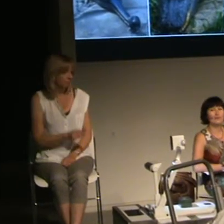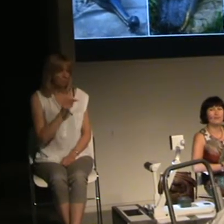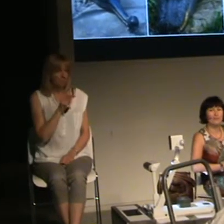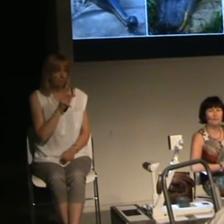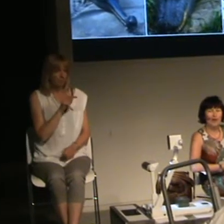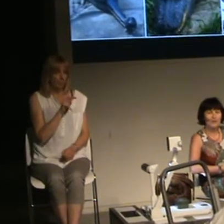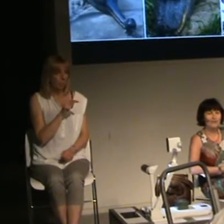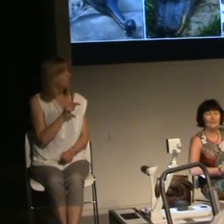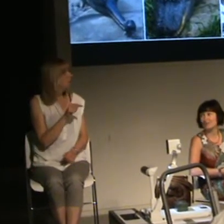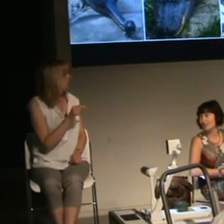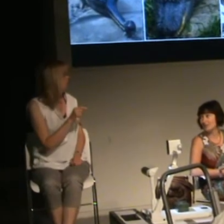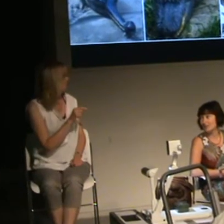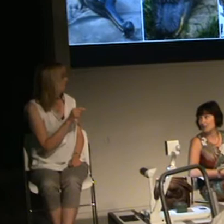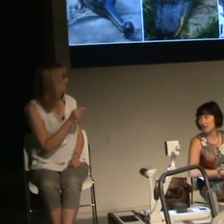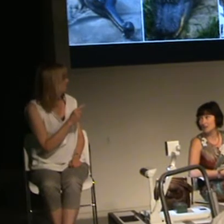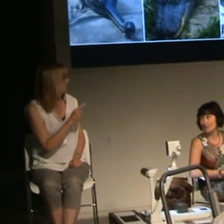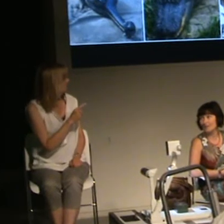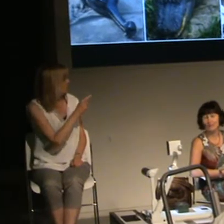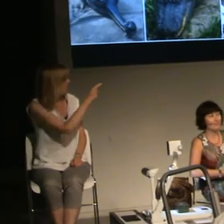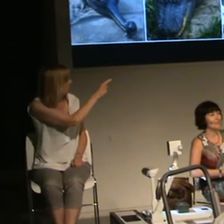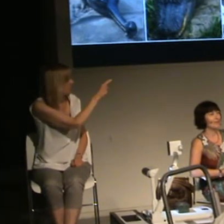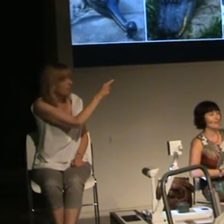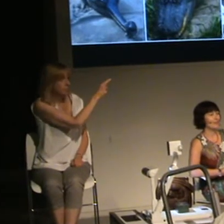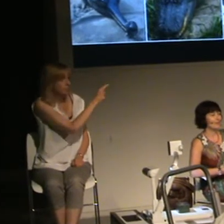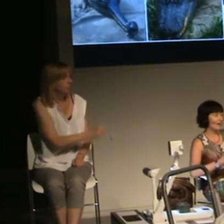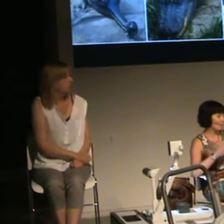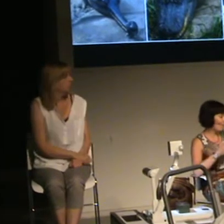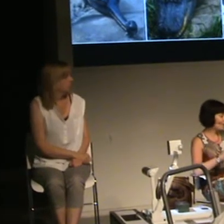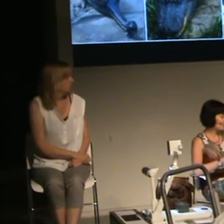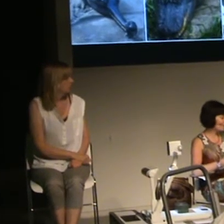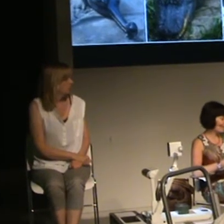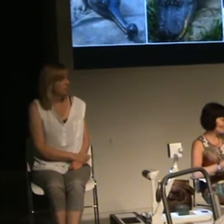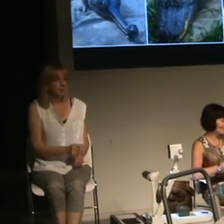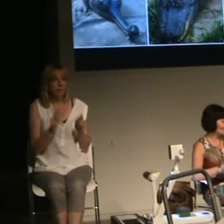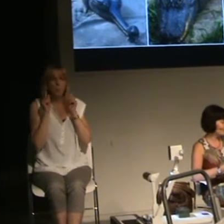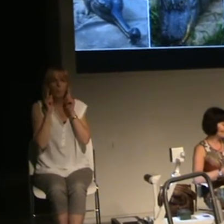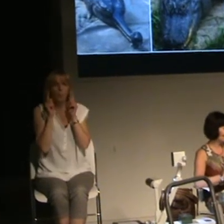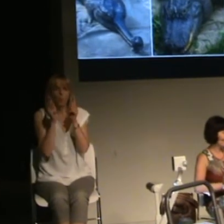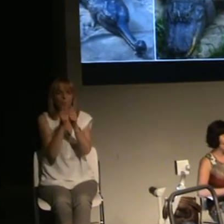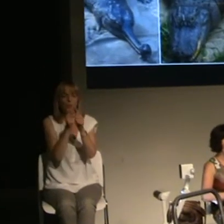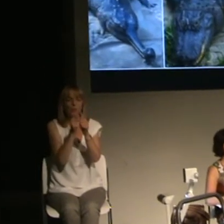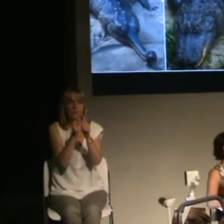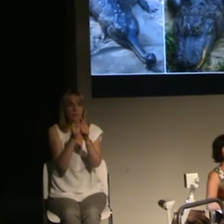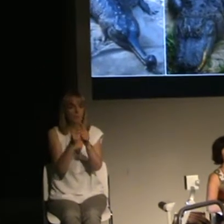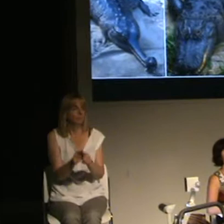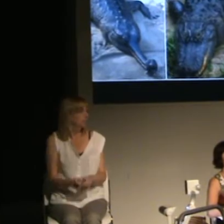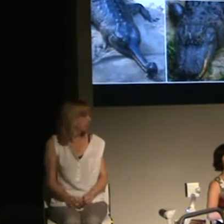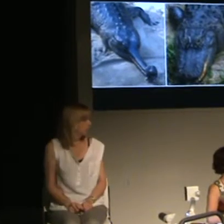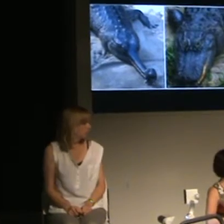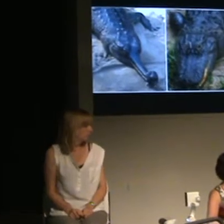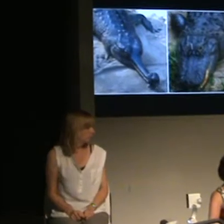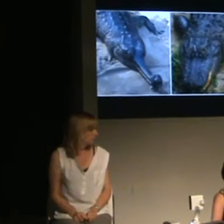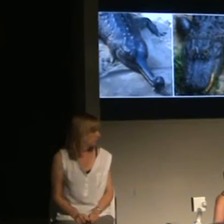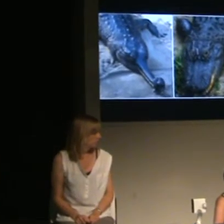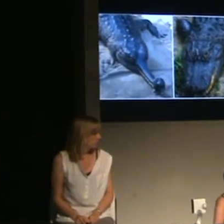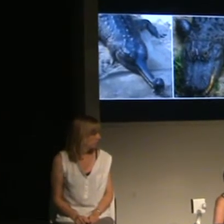crocodile is the one on the right in this picture. They have a pointed snout, and also there's